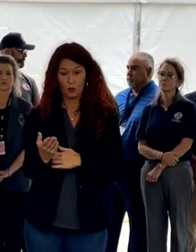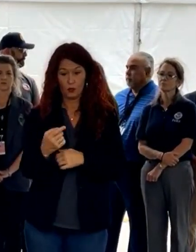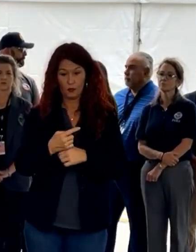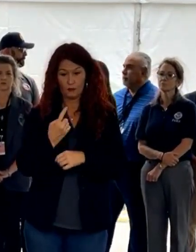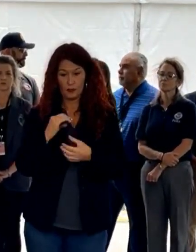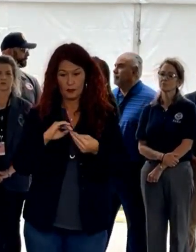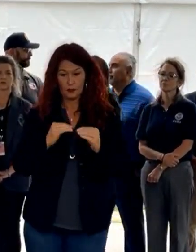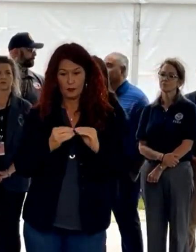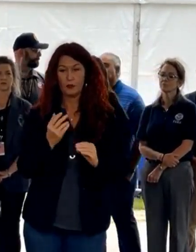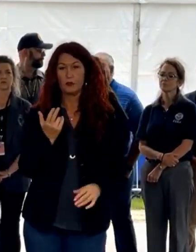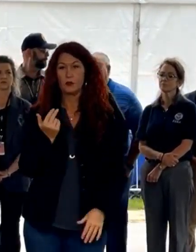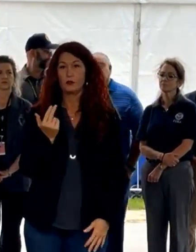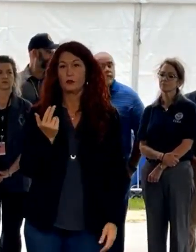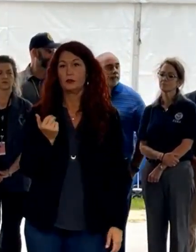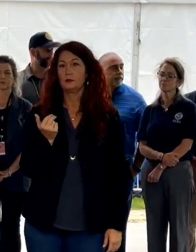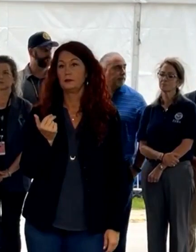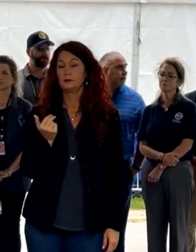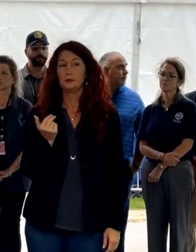13.